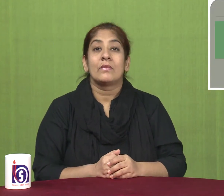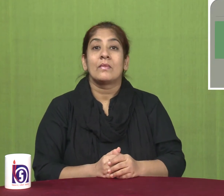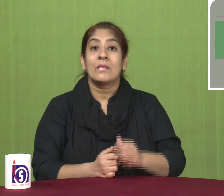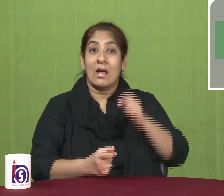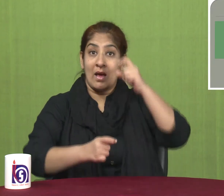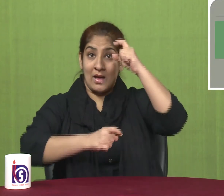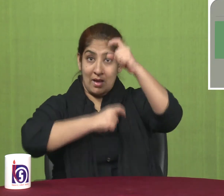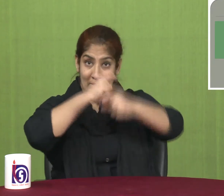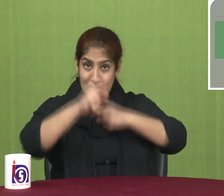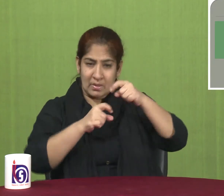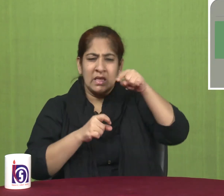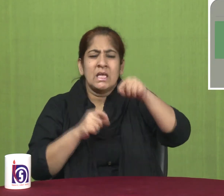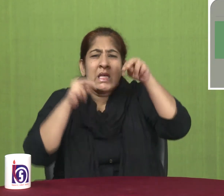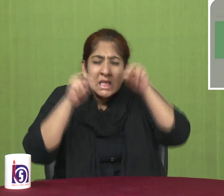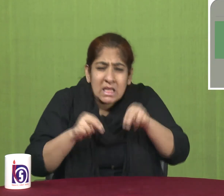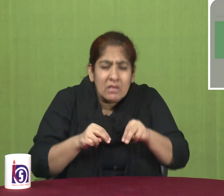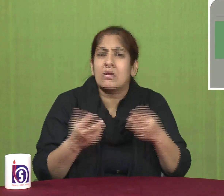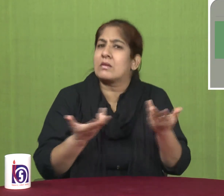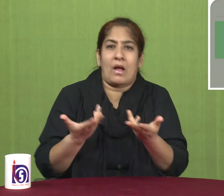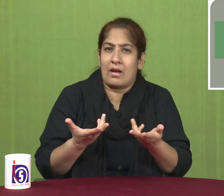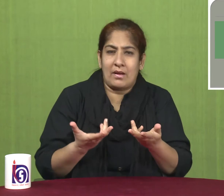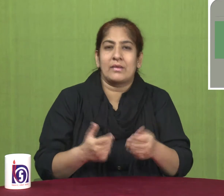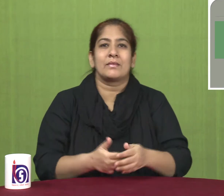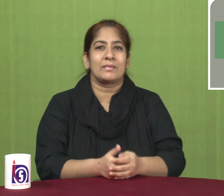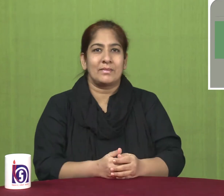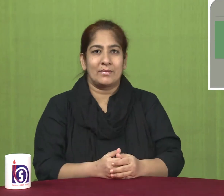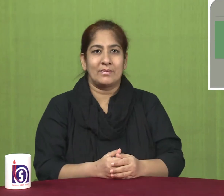Now, let us understand the types of capital requirement.